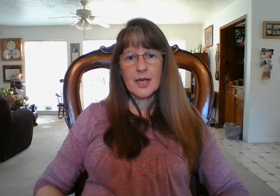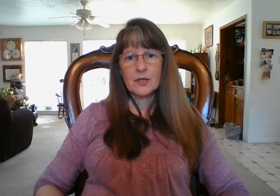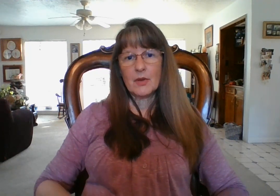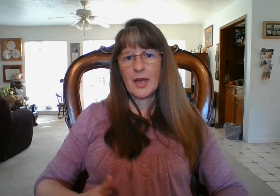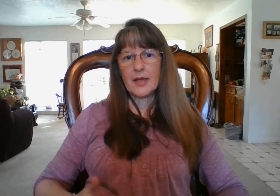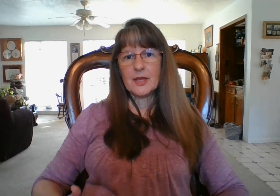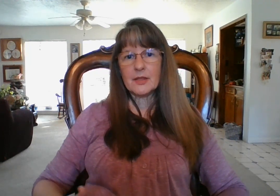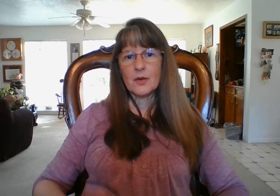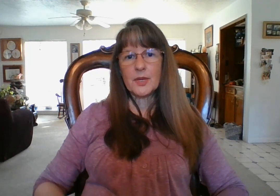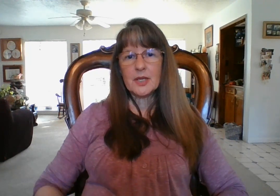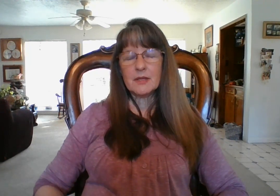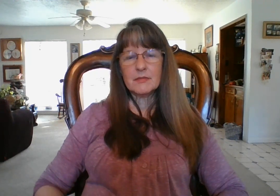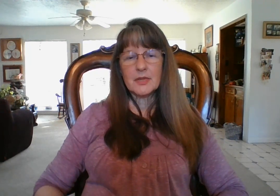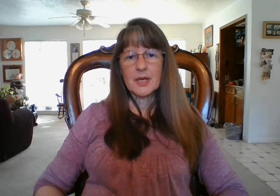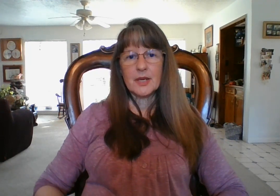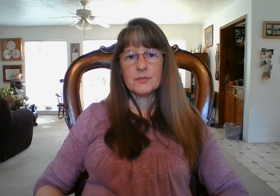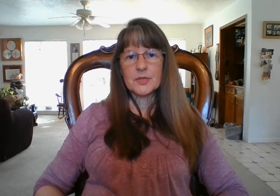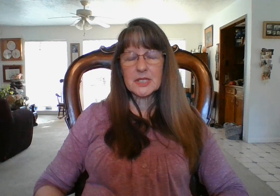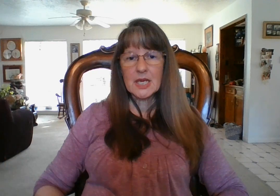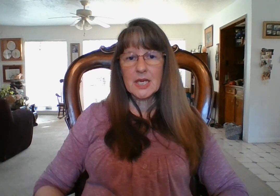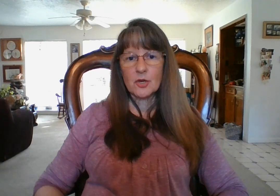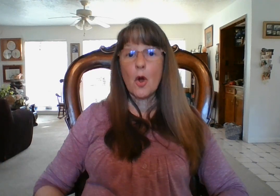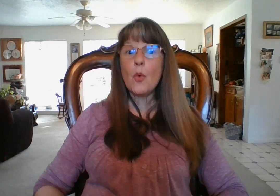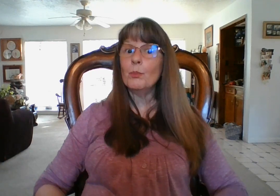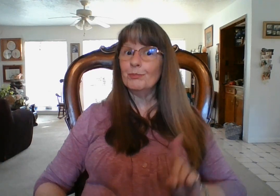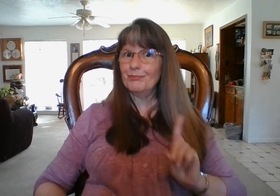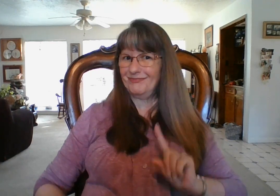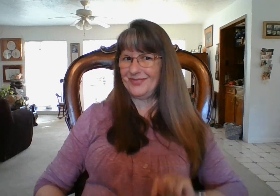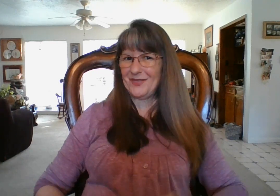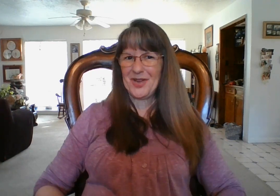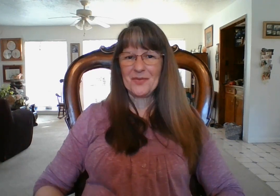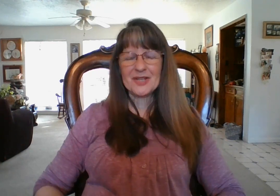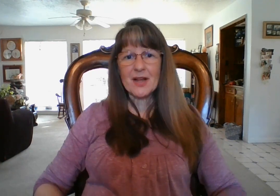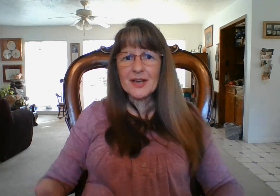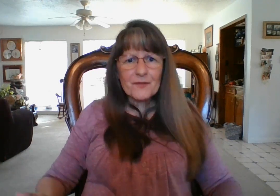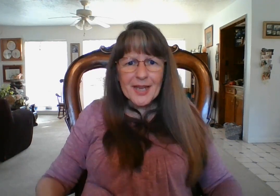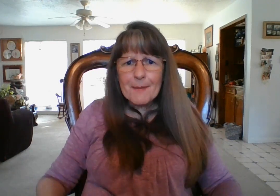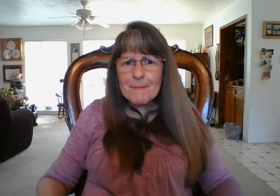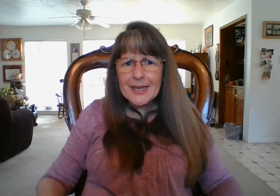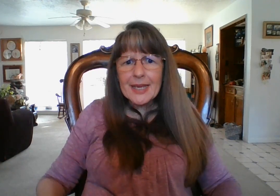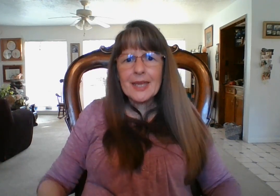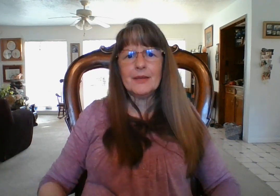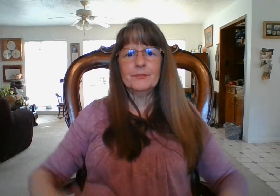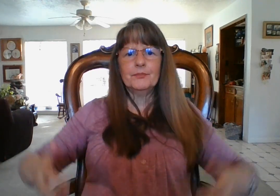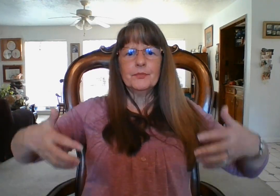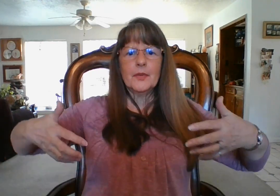that I think that we see. Oh, the fun ones. How could I forget monkey?